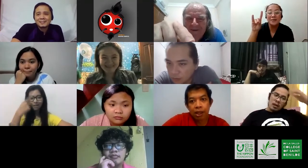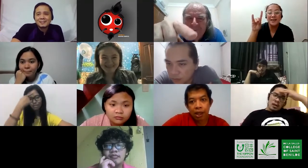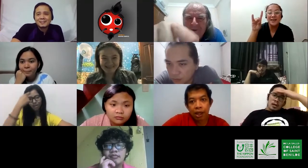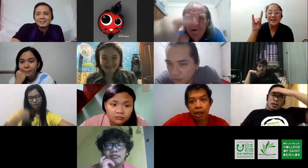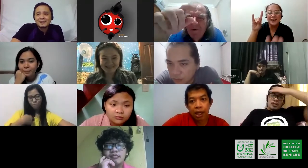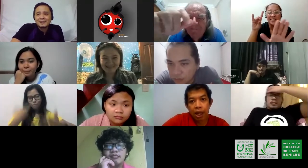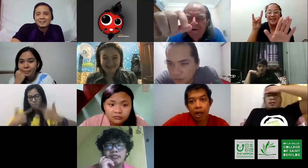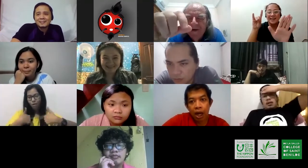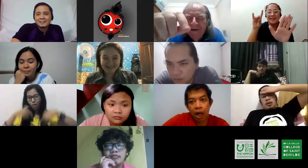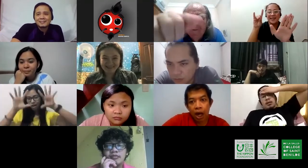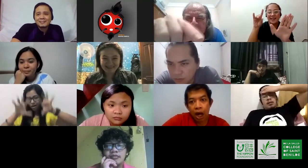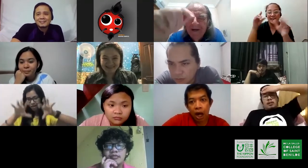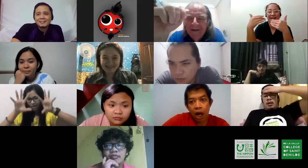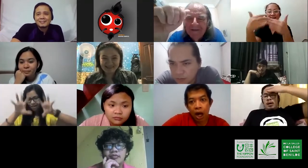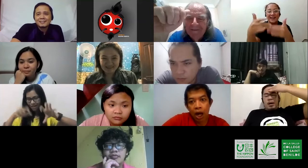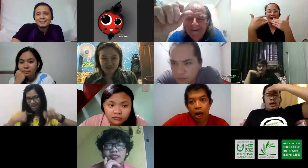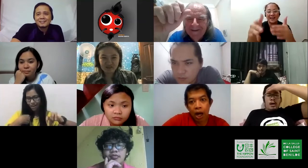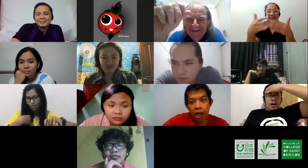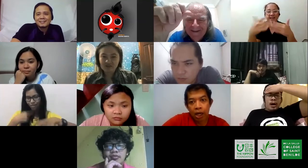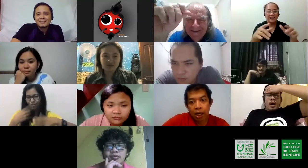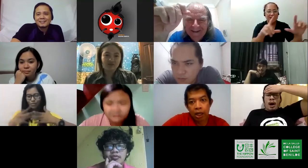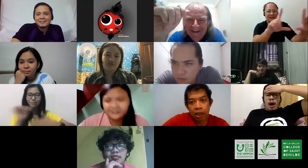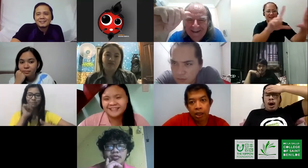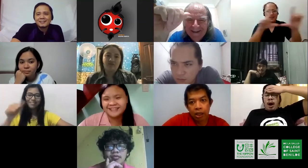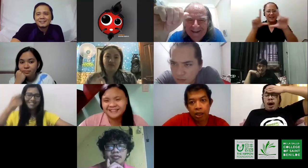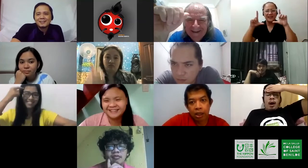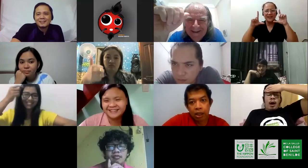you won't forget. Go ahead and explain.